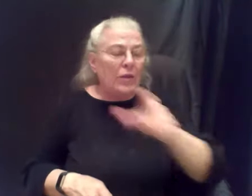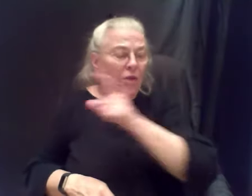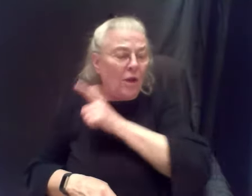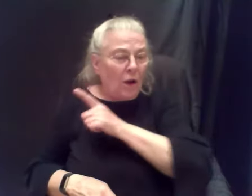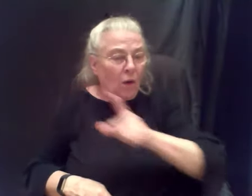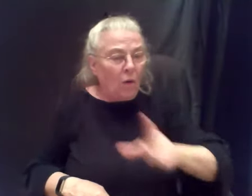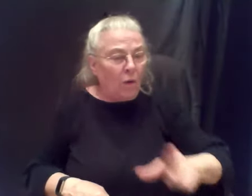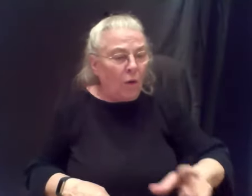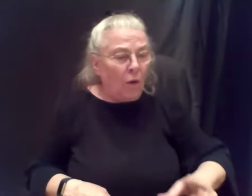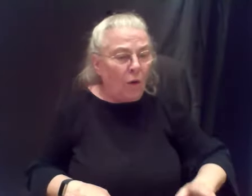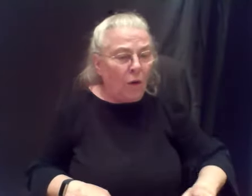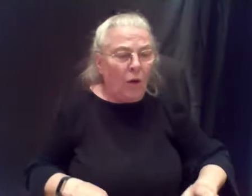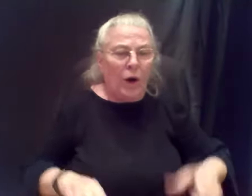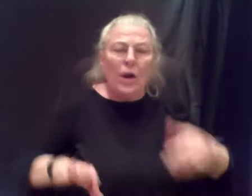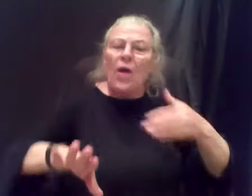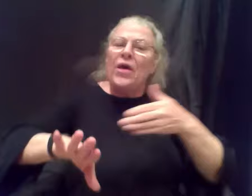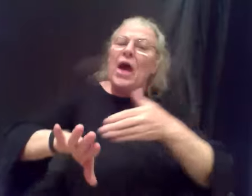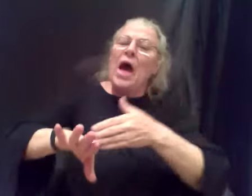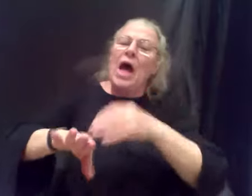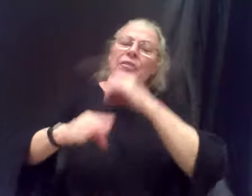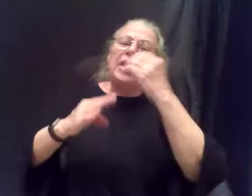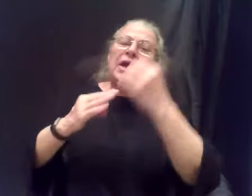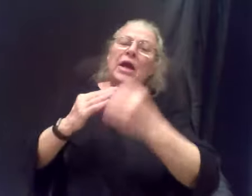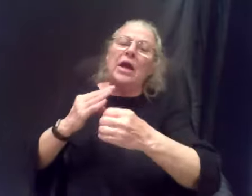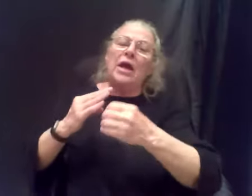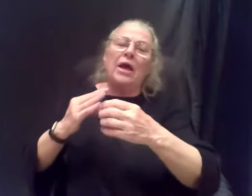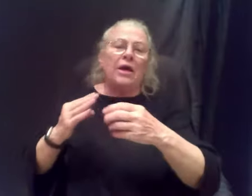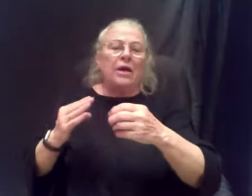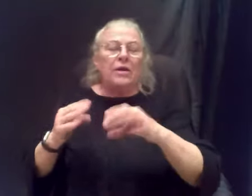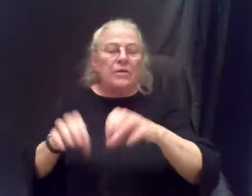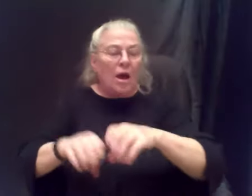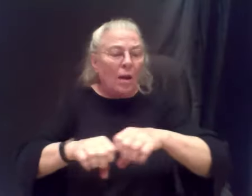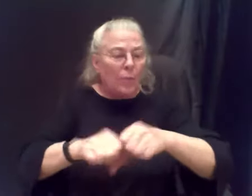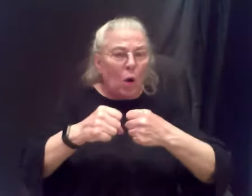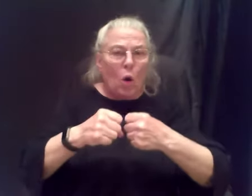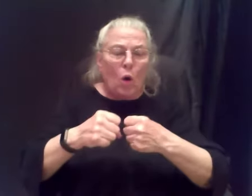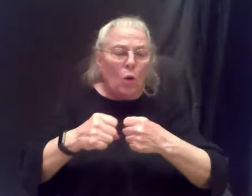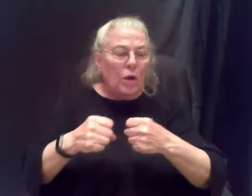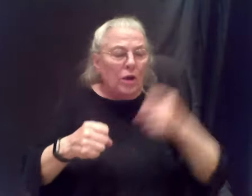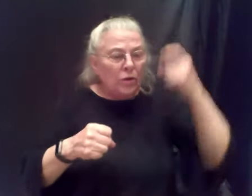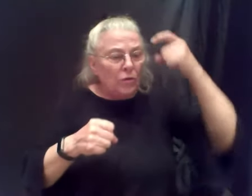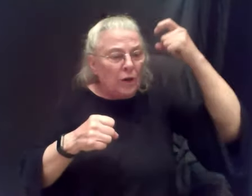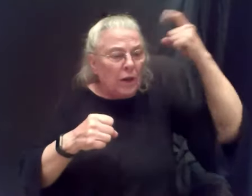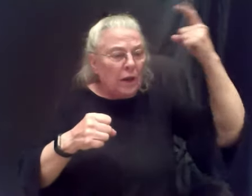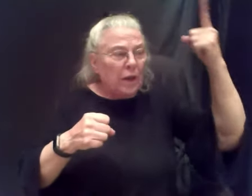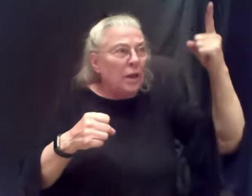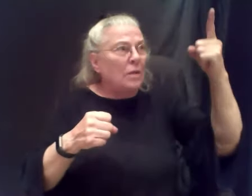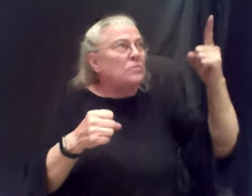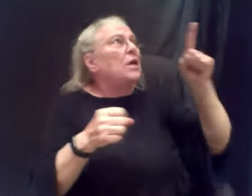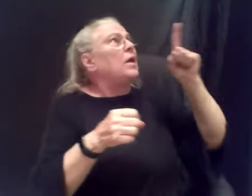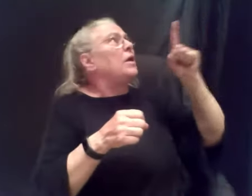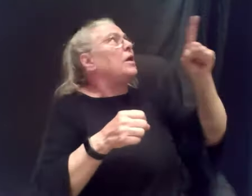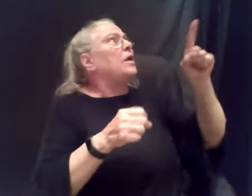the Lord. At the end of broken dreams, He's